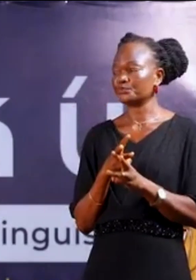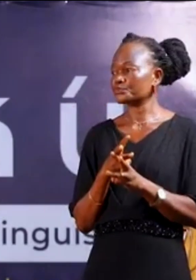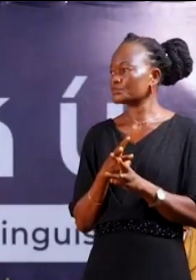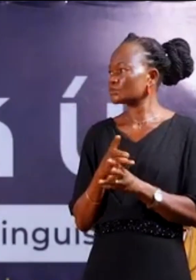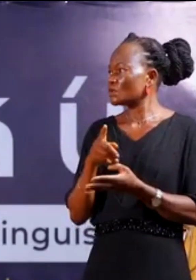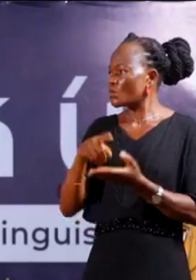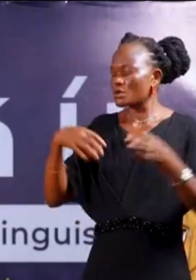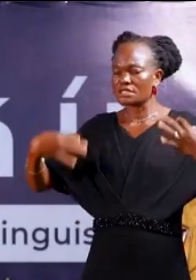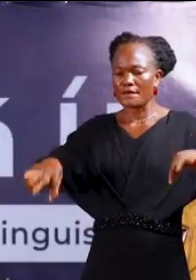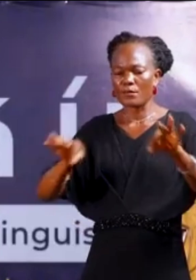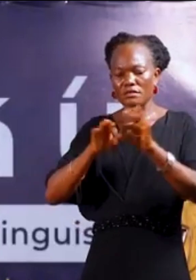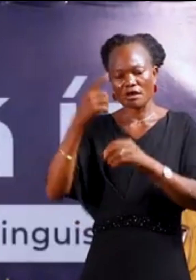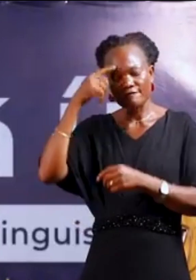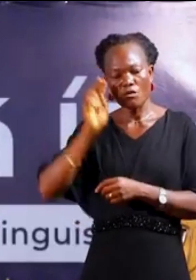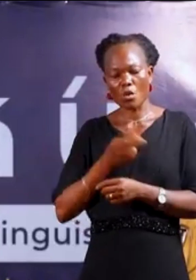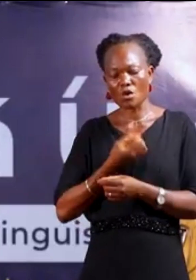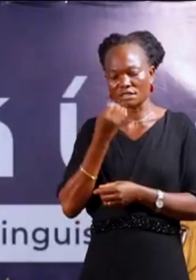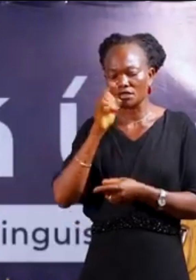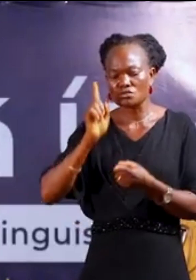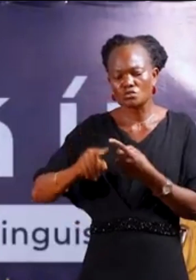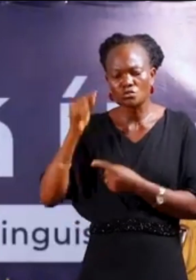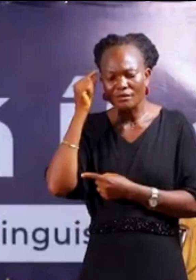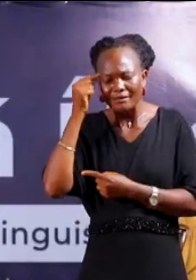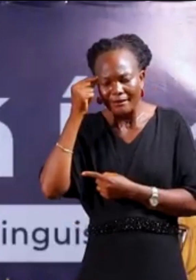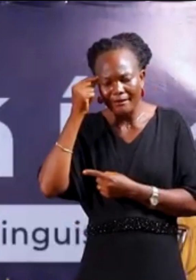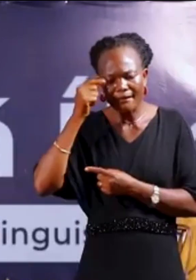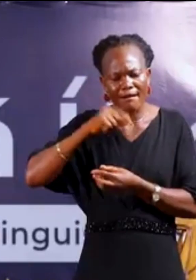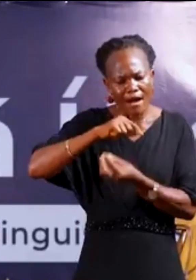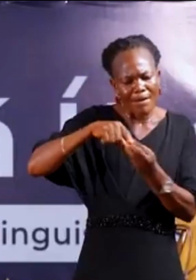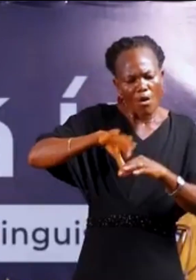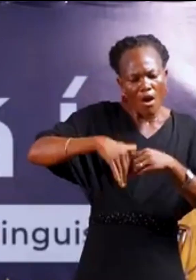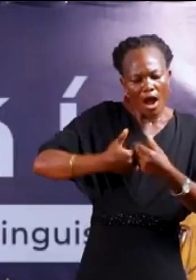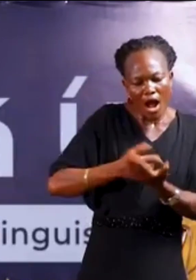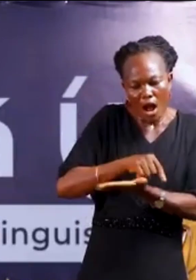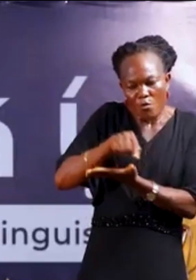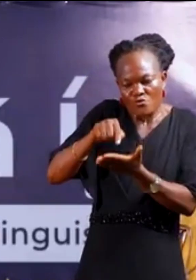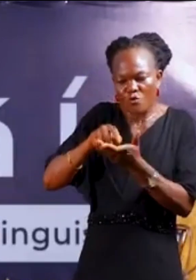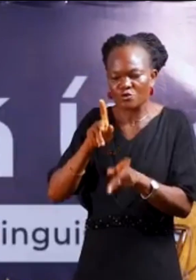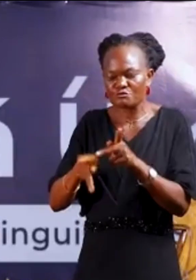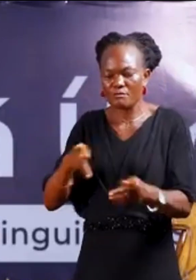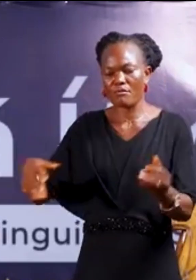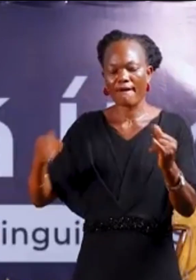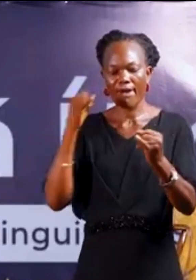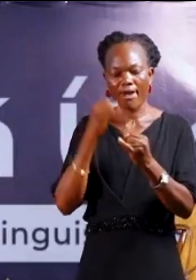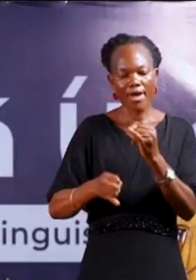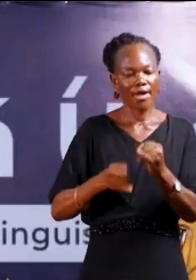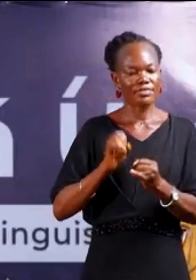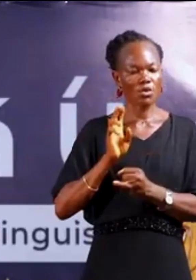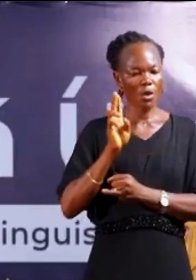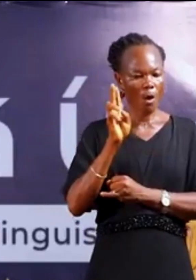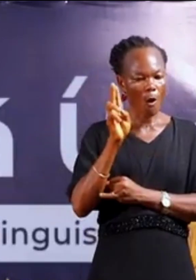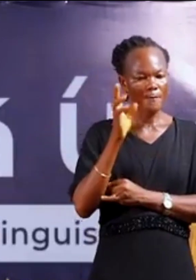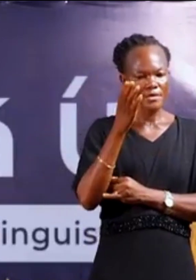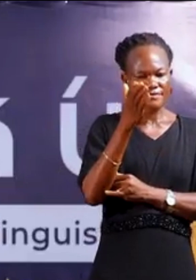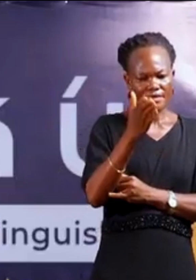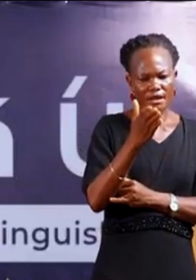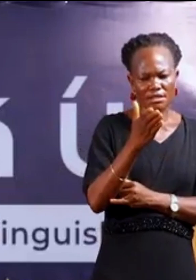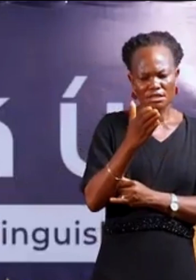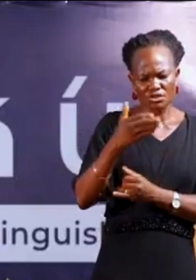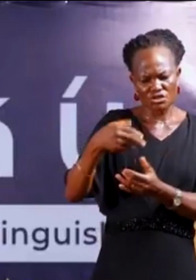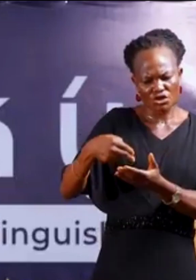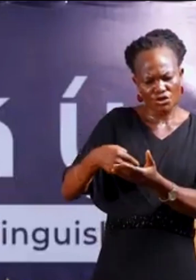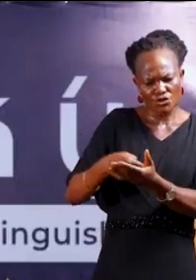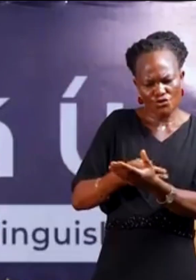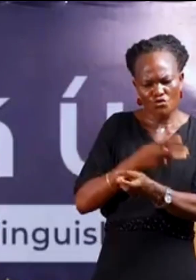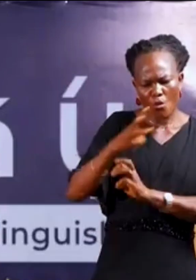What is important for us is to think about how those people ended up in what is today referred to as the New World or